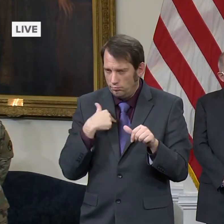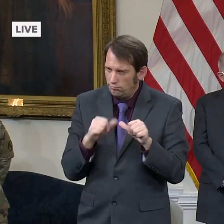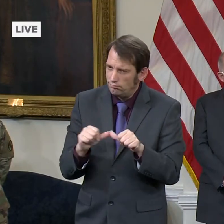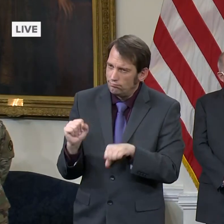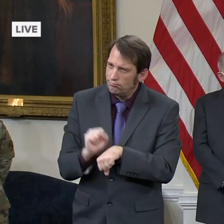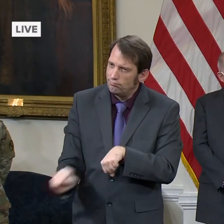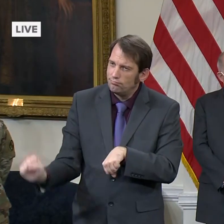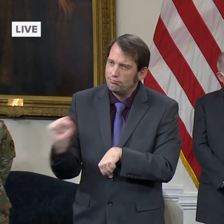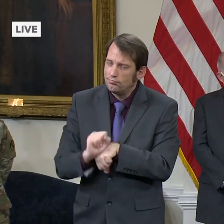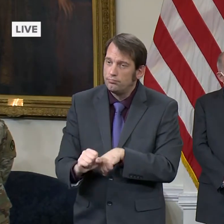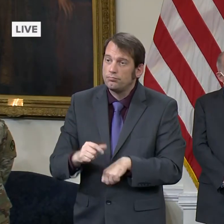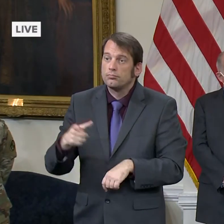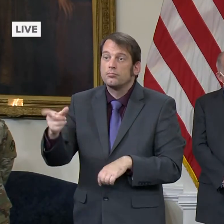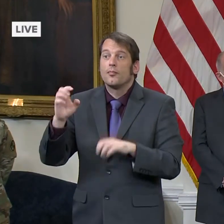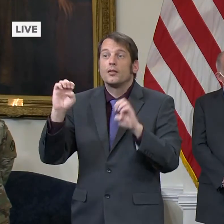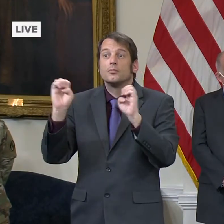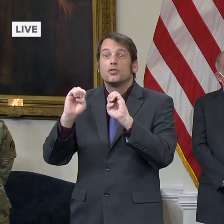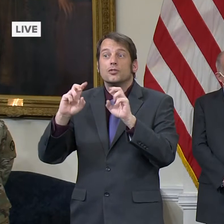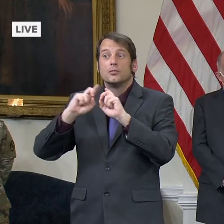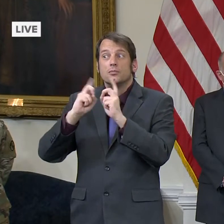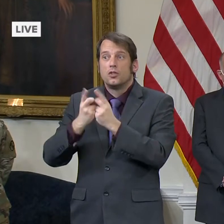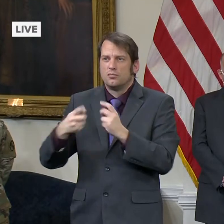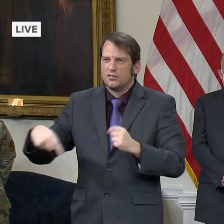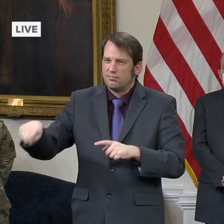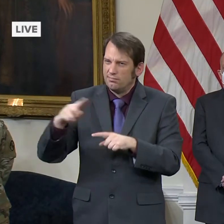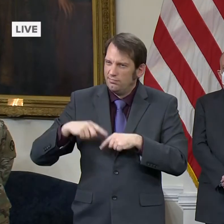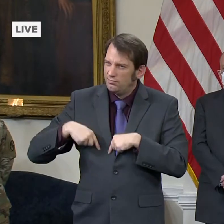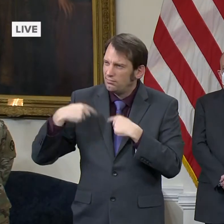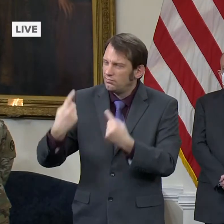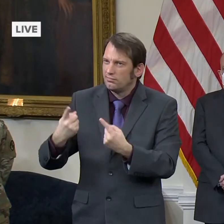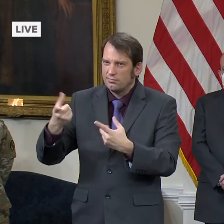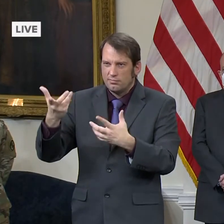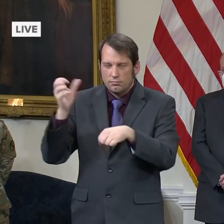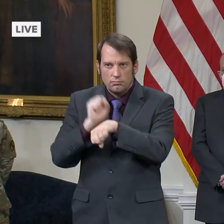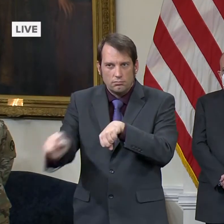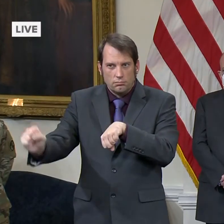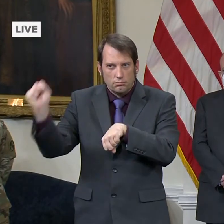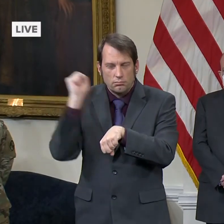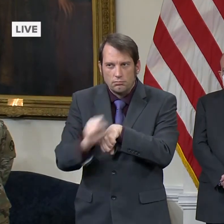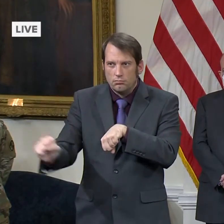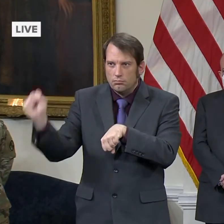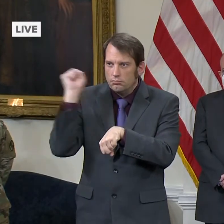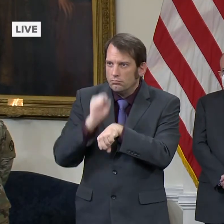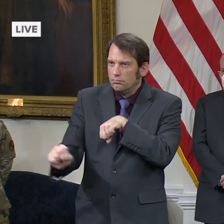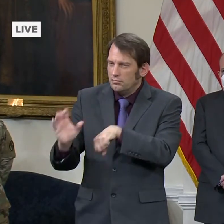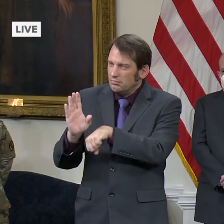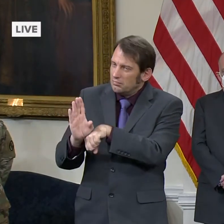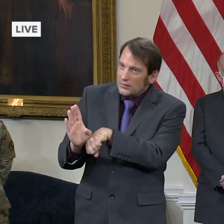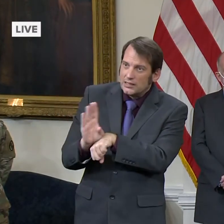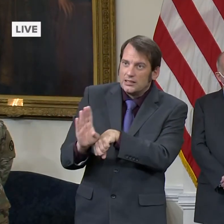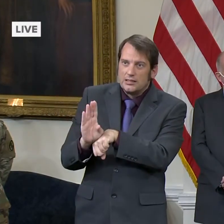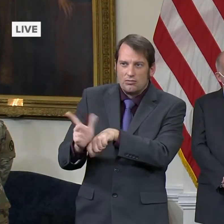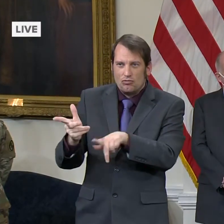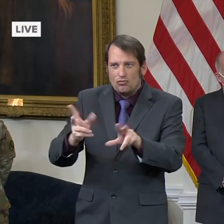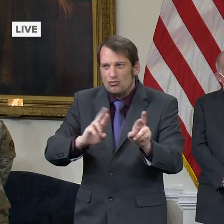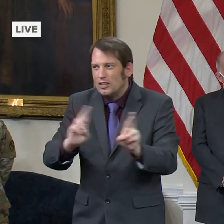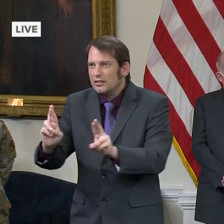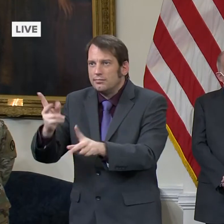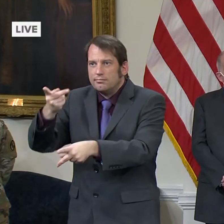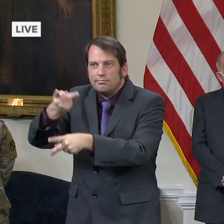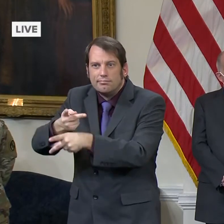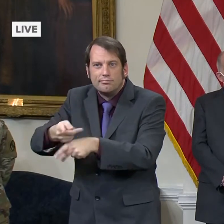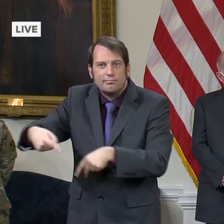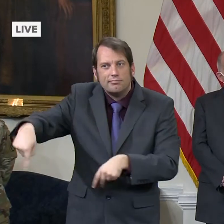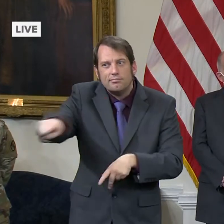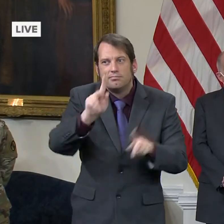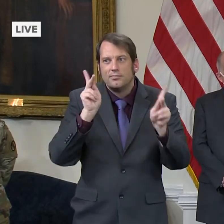emergency departments are busy doing the work they always do. However, they remain, as always, ready to care for sick and injured people.